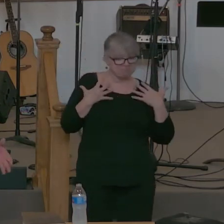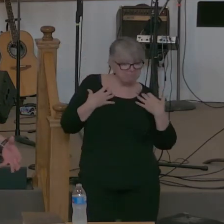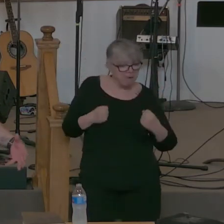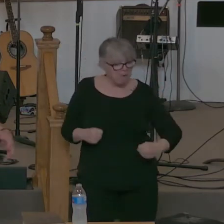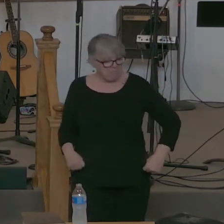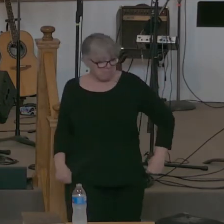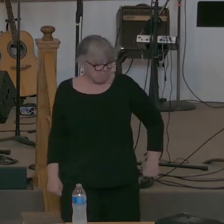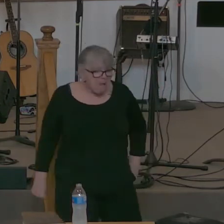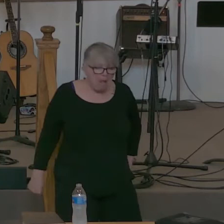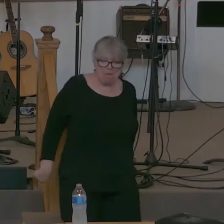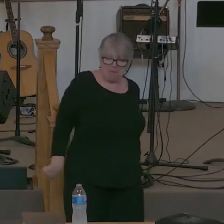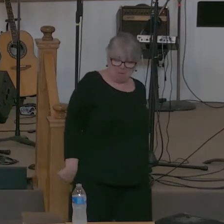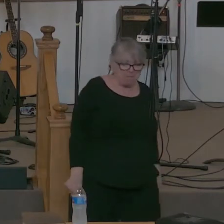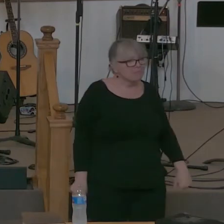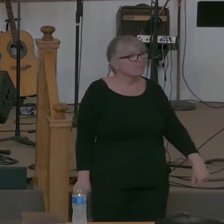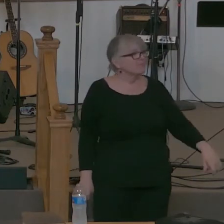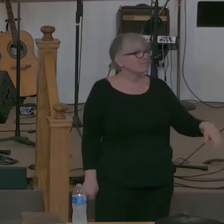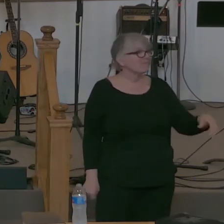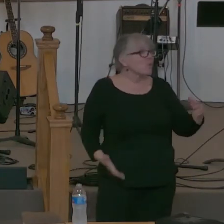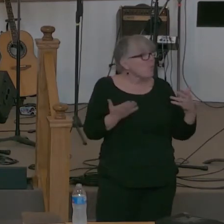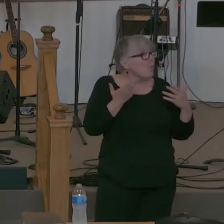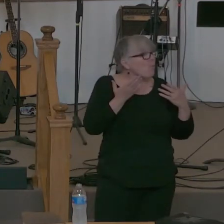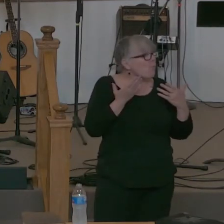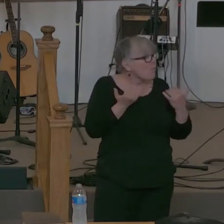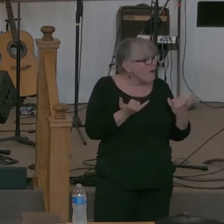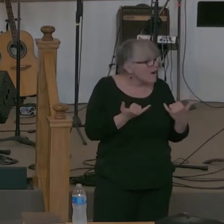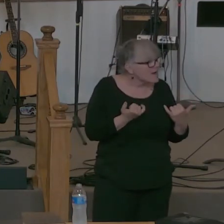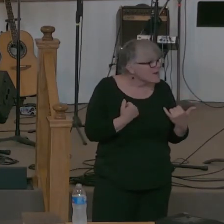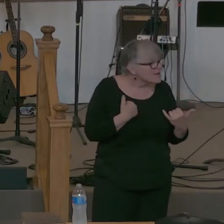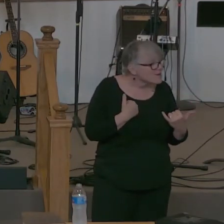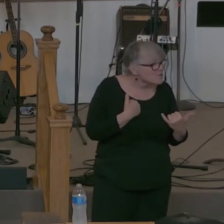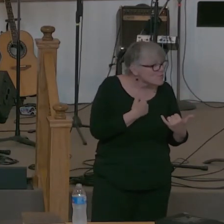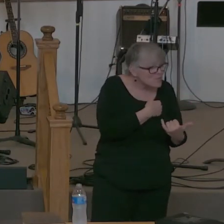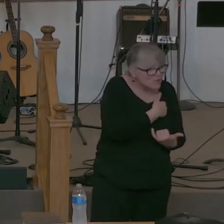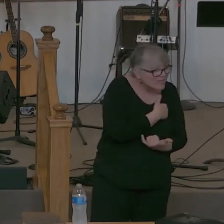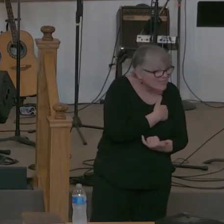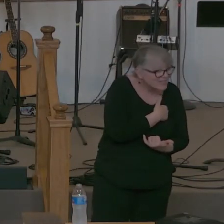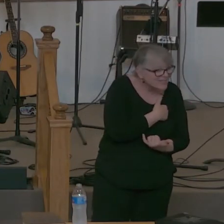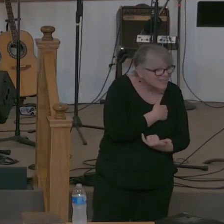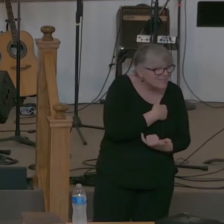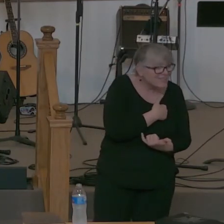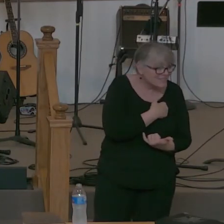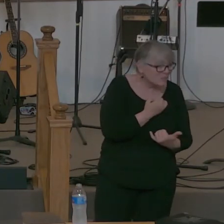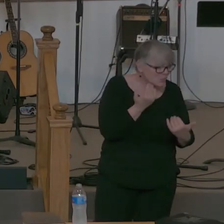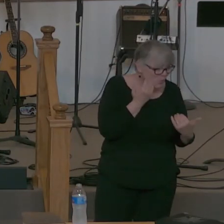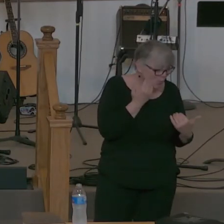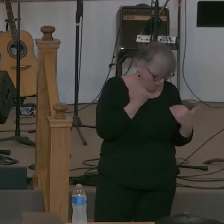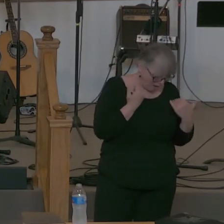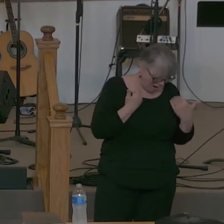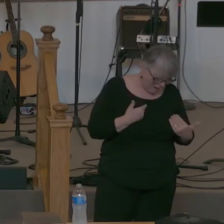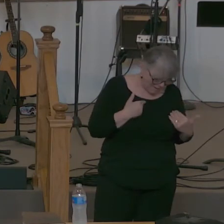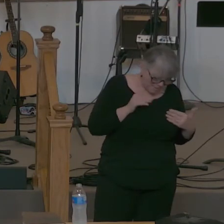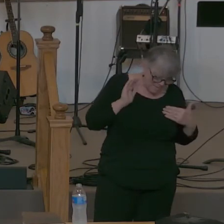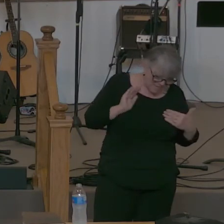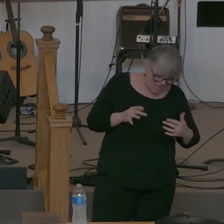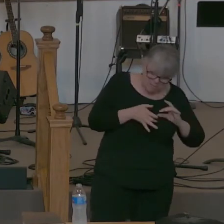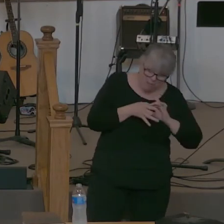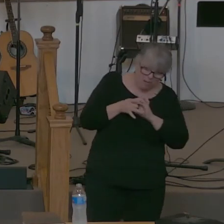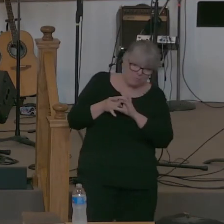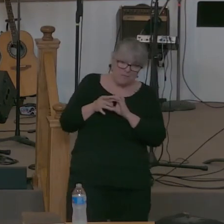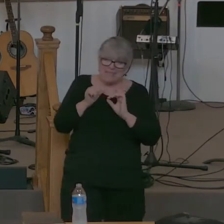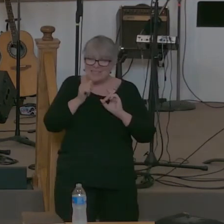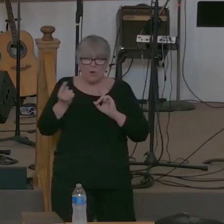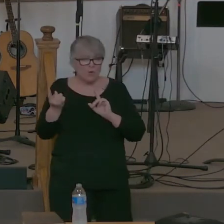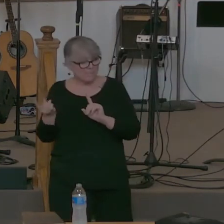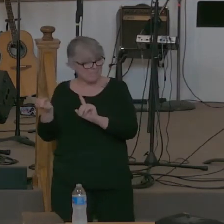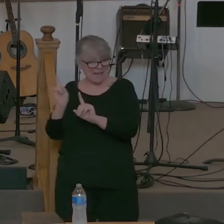Boldness all of a sudden, come on. So why don't we, when we know, if we're a child of God, we know he's not only behind us, we sang